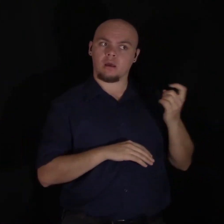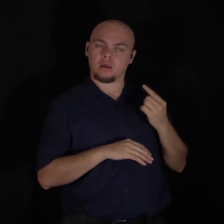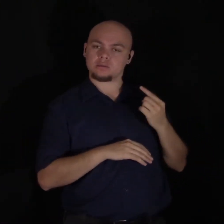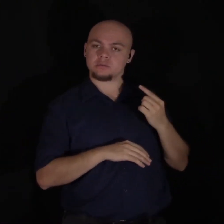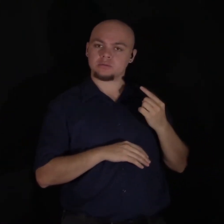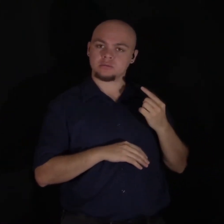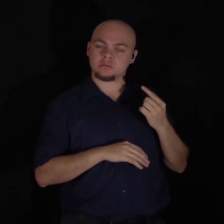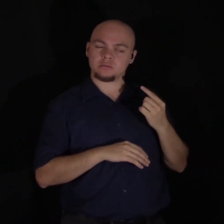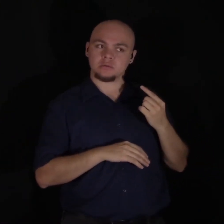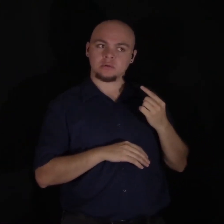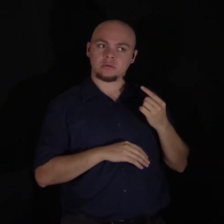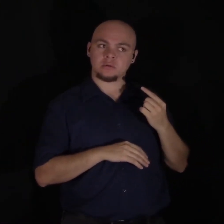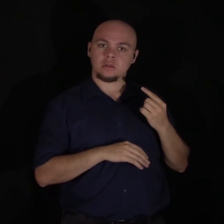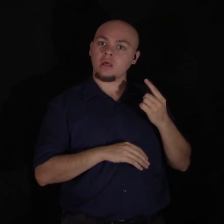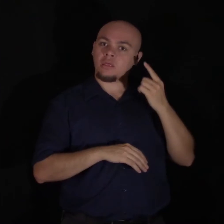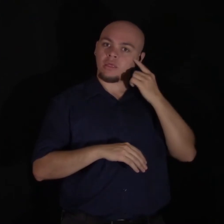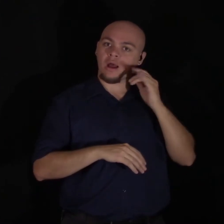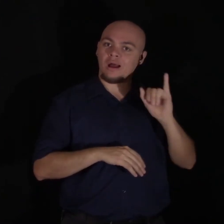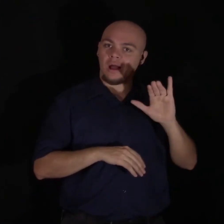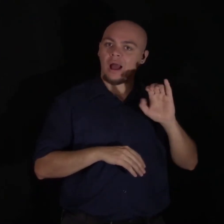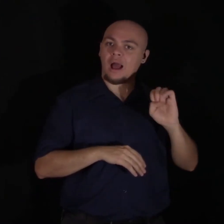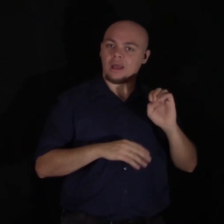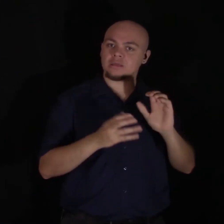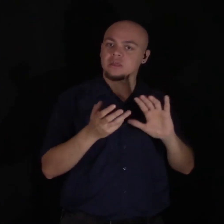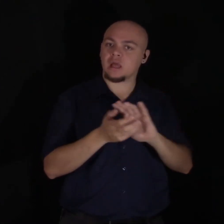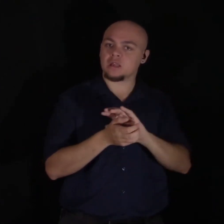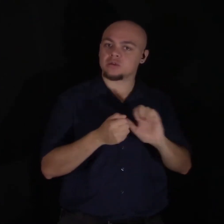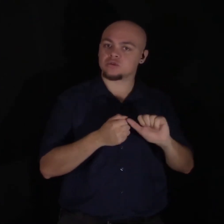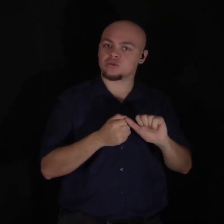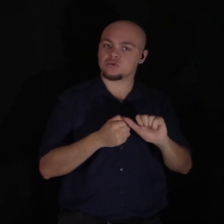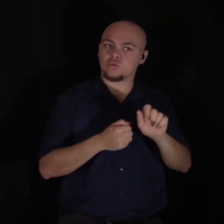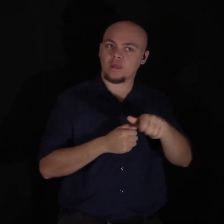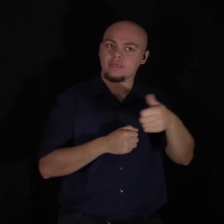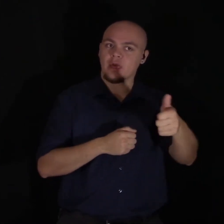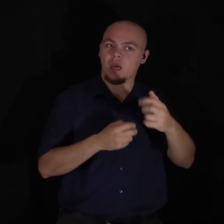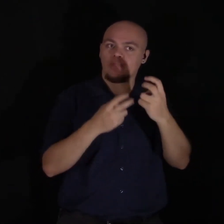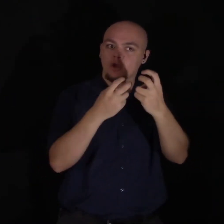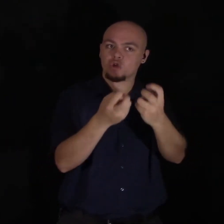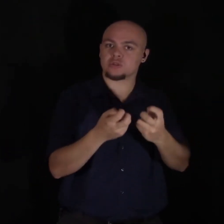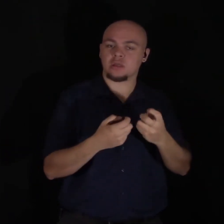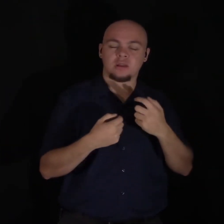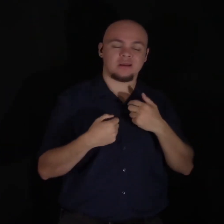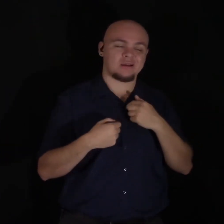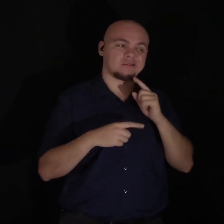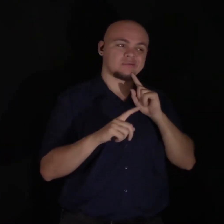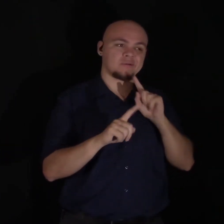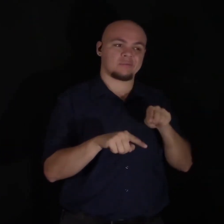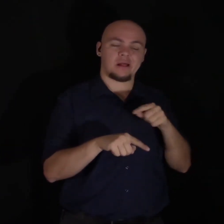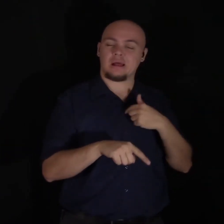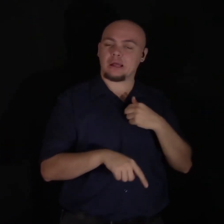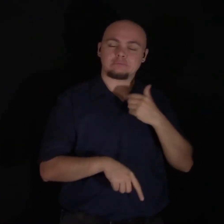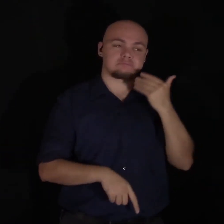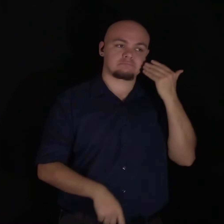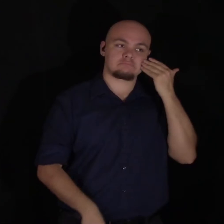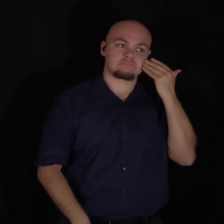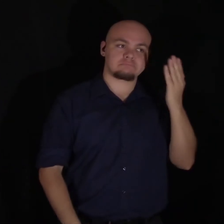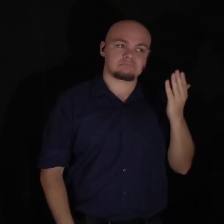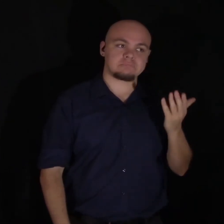the breaking up of the ice had destroyed the other sledge. I replied that I could not answer with any degree